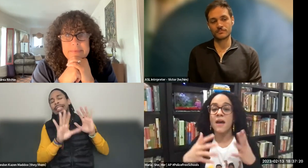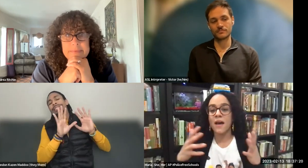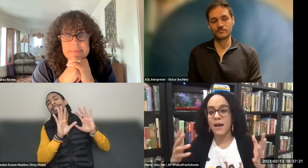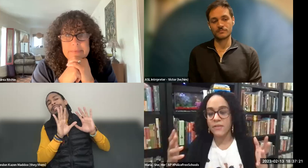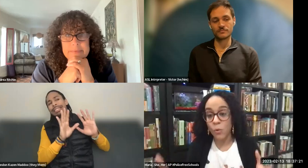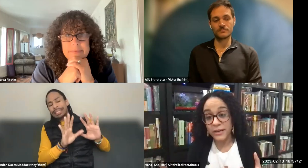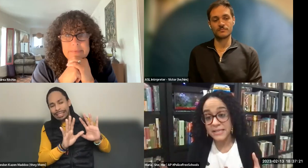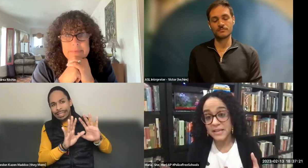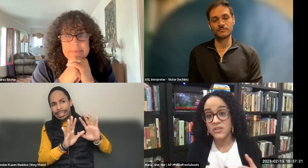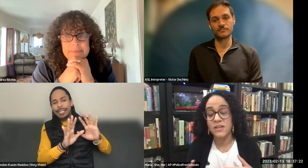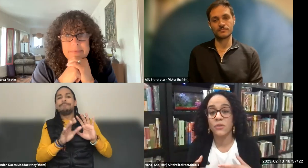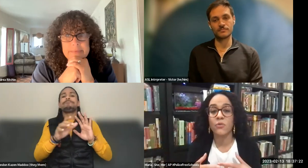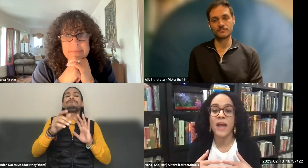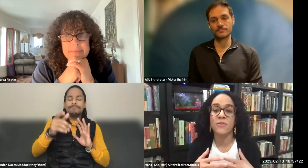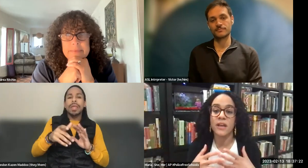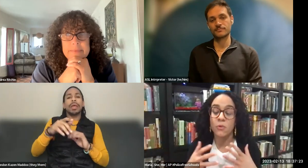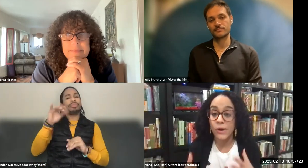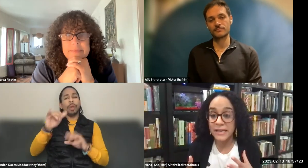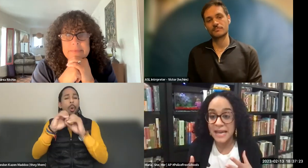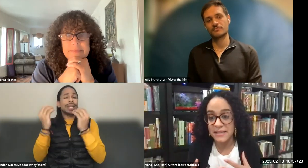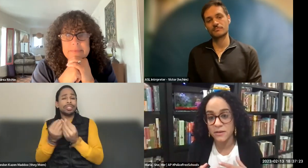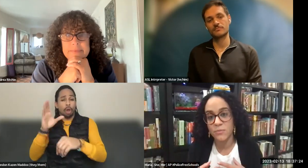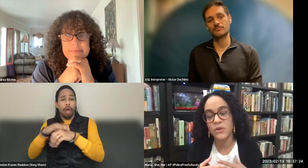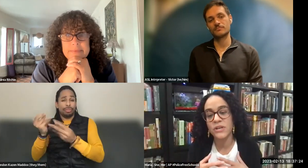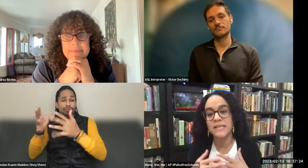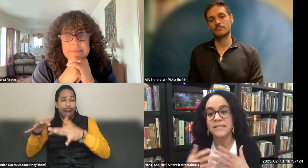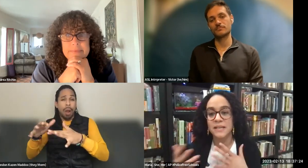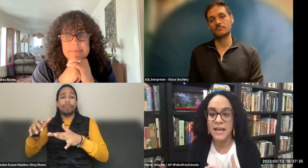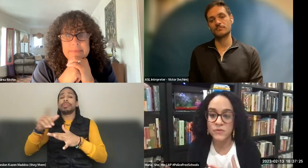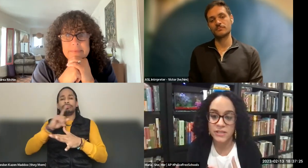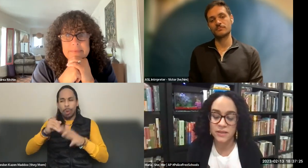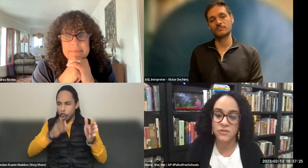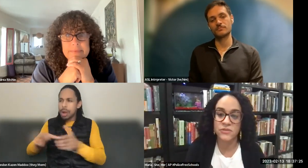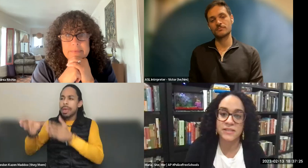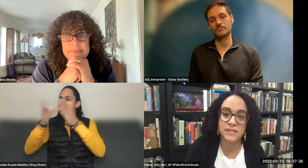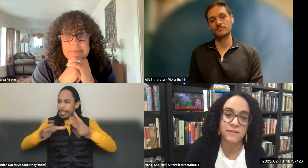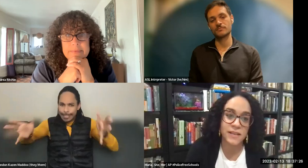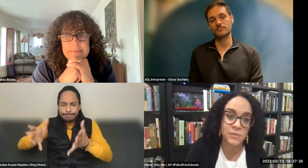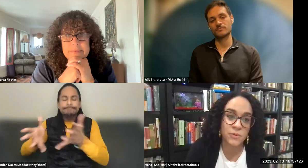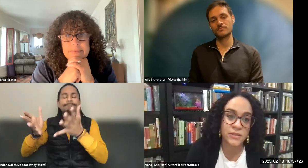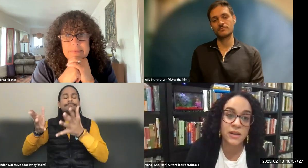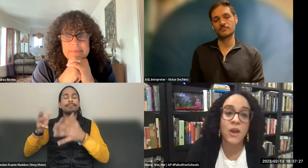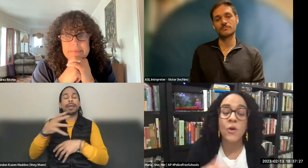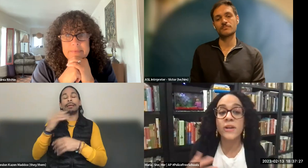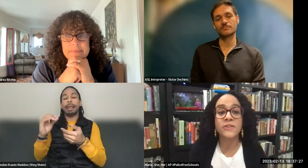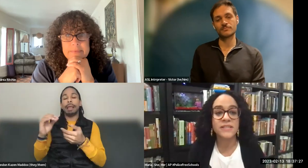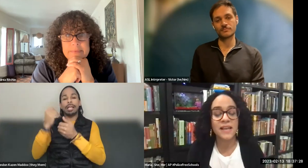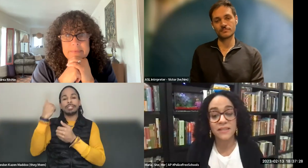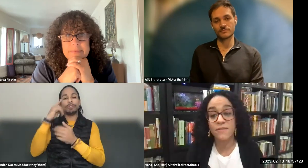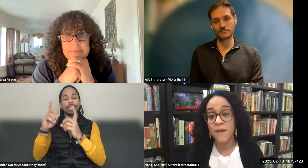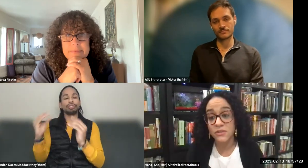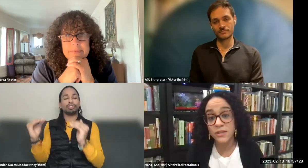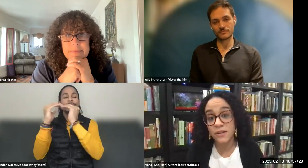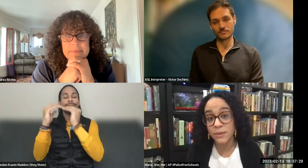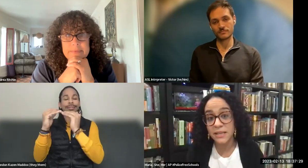that's the organizations on the ground that are organizing in communities, the Alliance for Educational Justice and Advancement Project, we understand